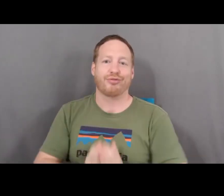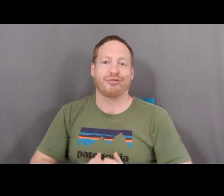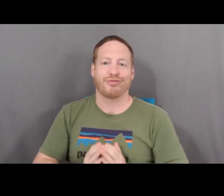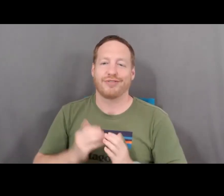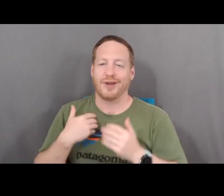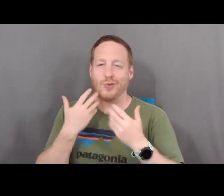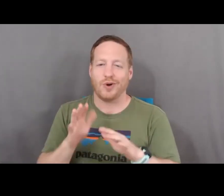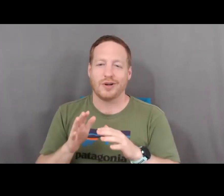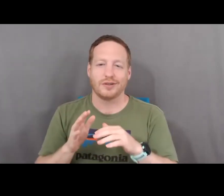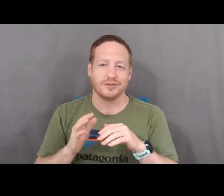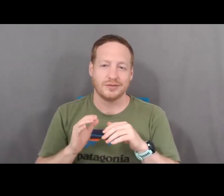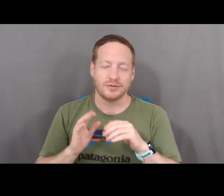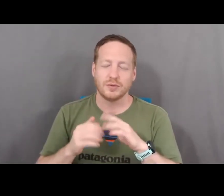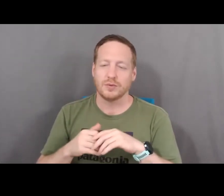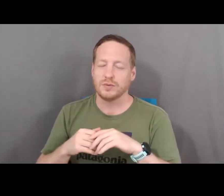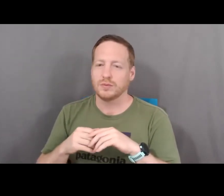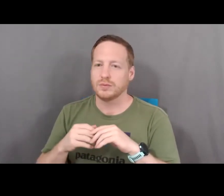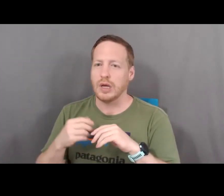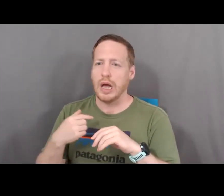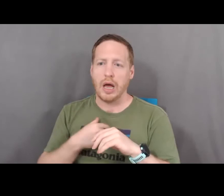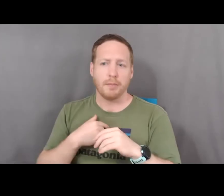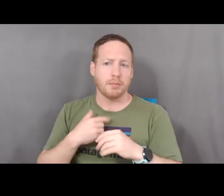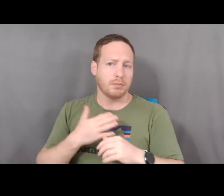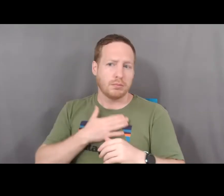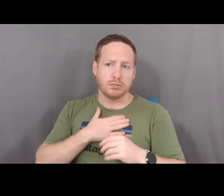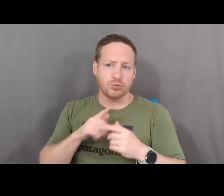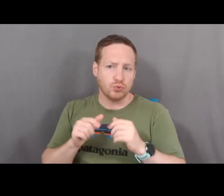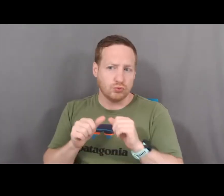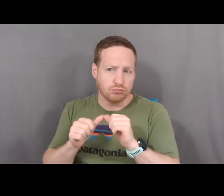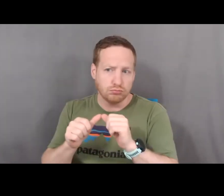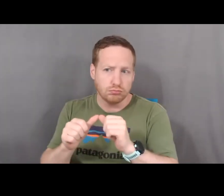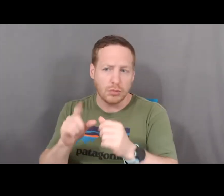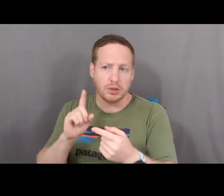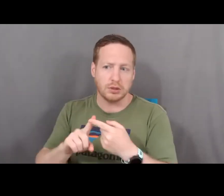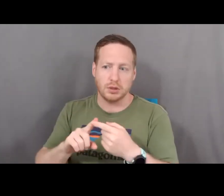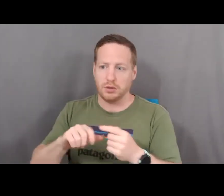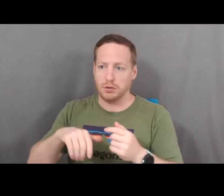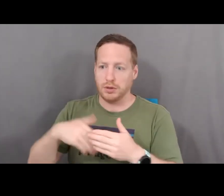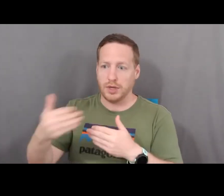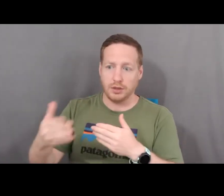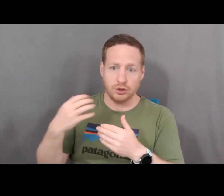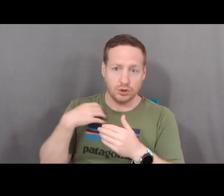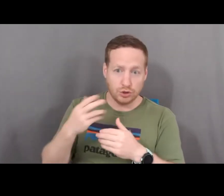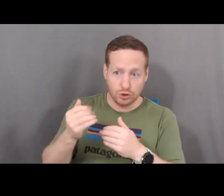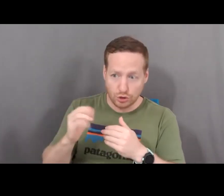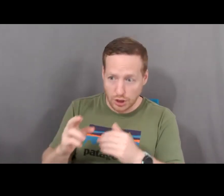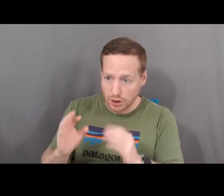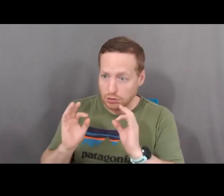off the boat, come on the boat, right? We don't want the boat to just sink in the water if everyone just jumps ship at the same time. So those are, I believe, people are